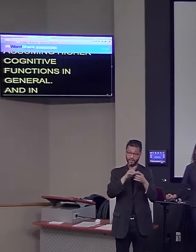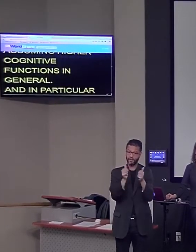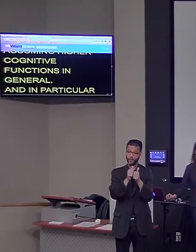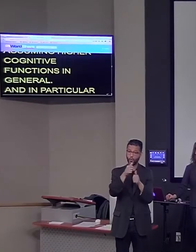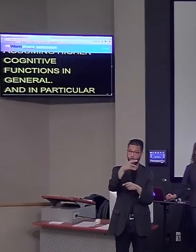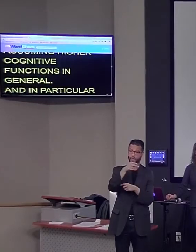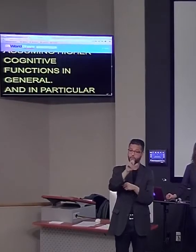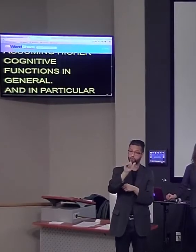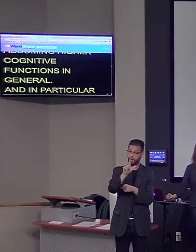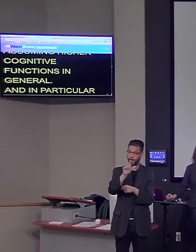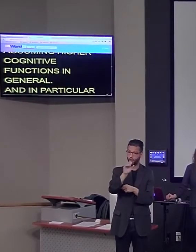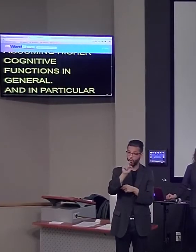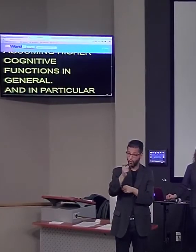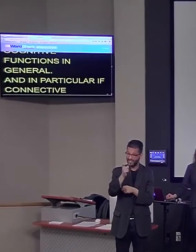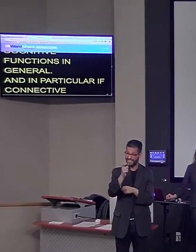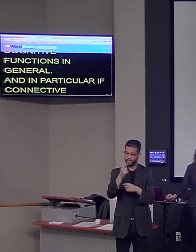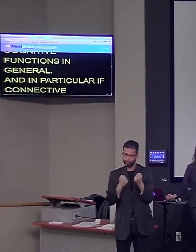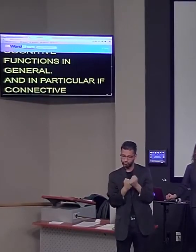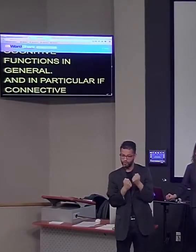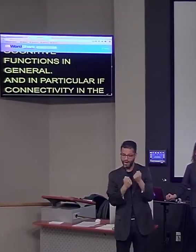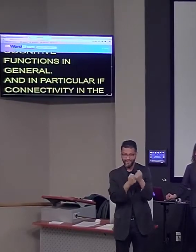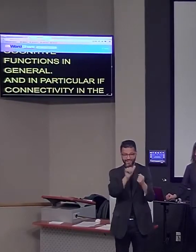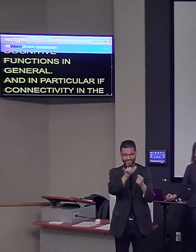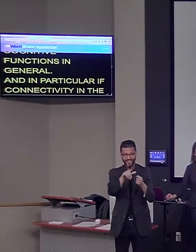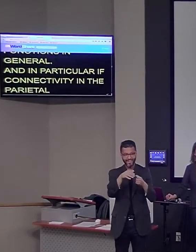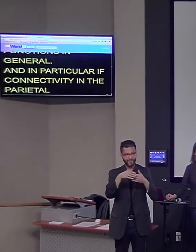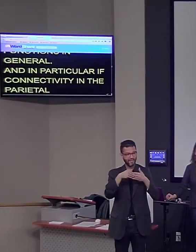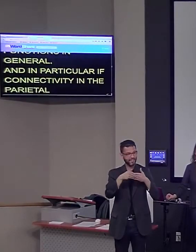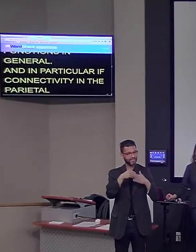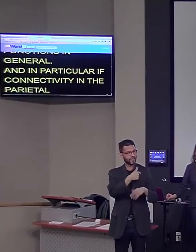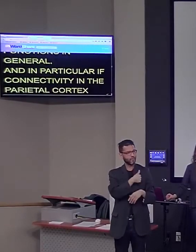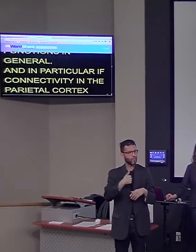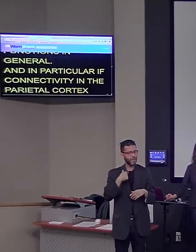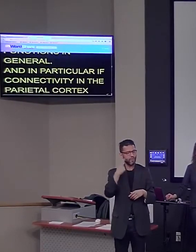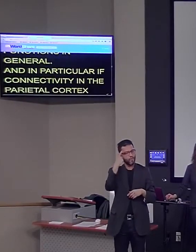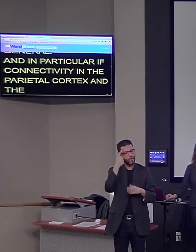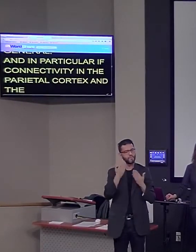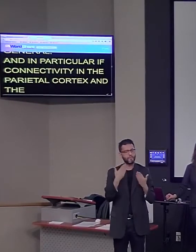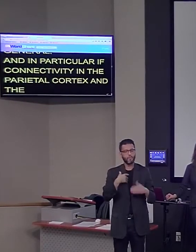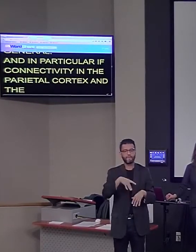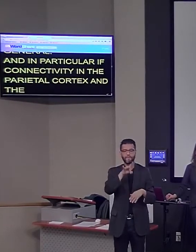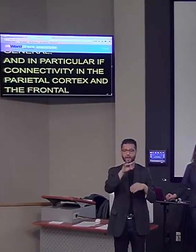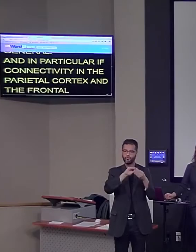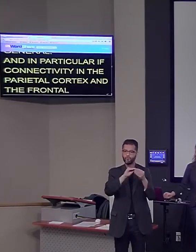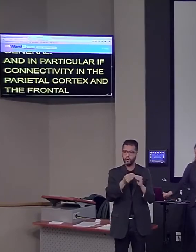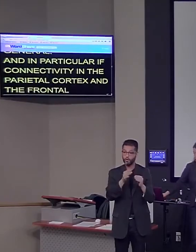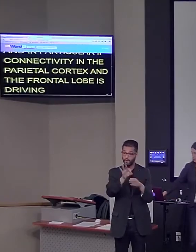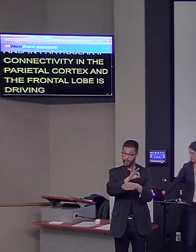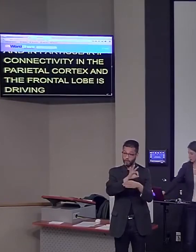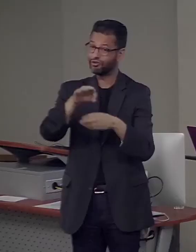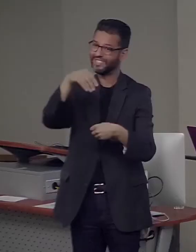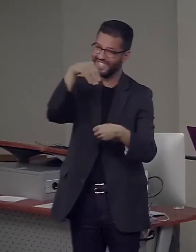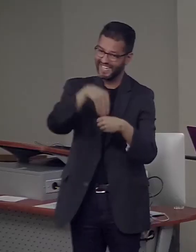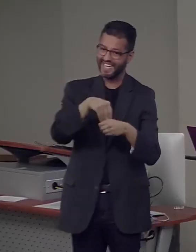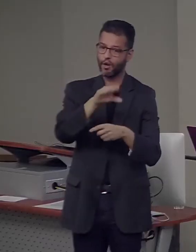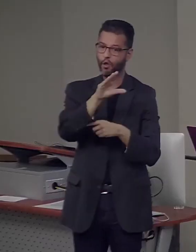frontal lobe is driving this plasticity, then we might find numerical functions in the visual cortex in addition to